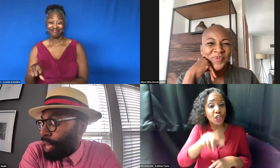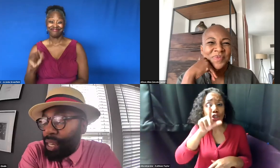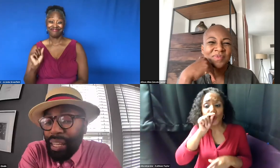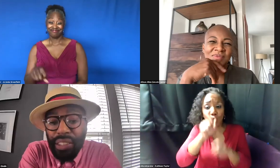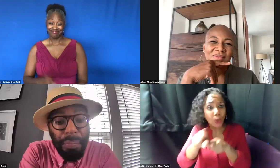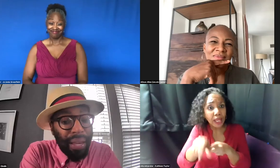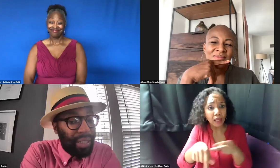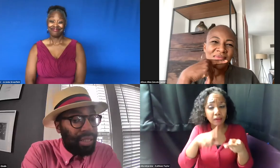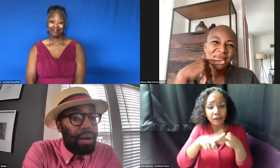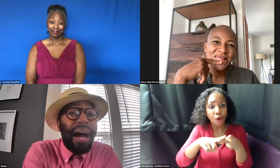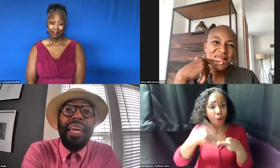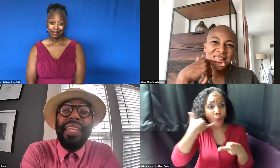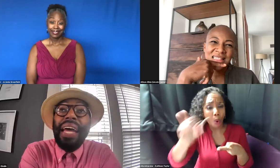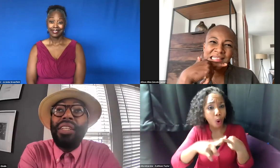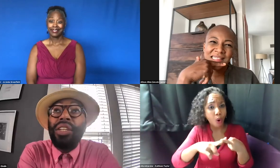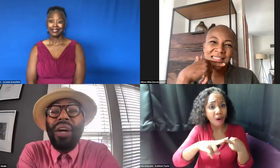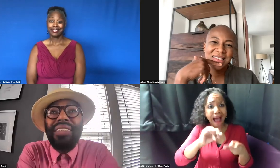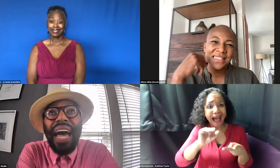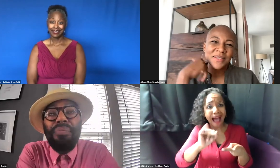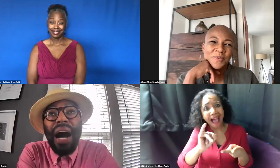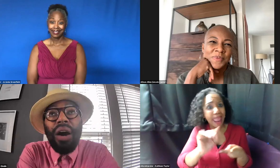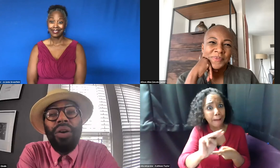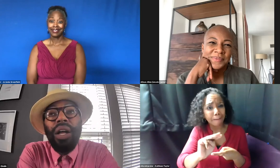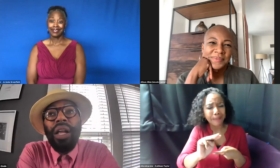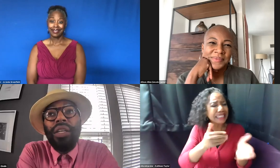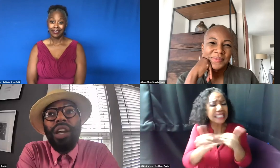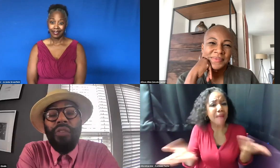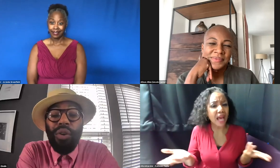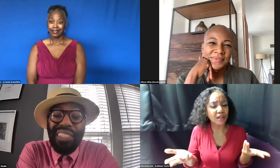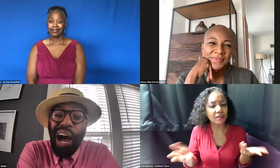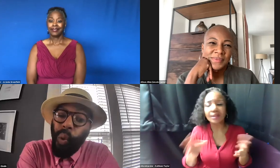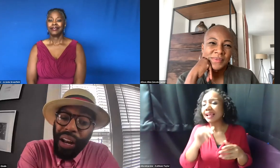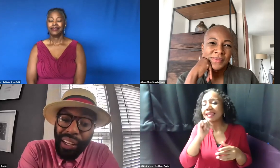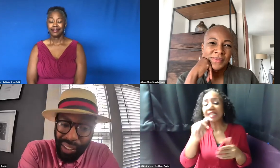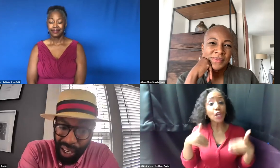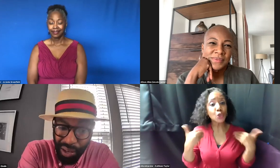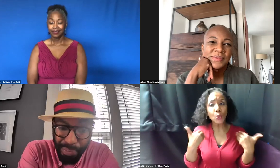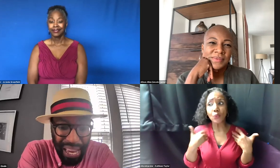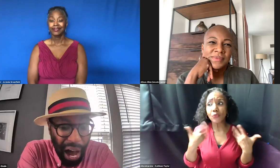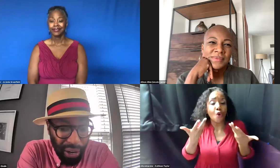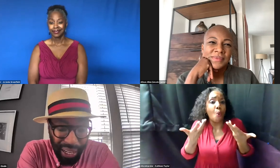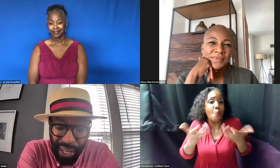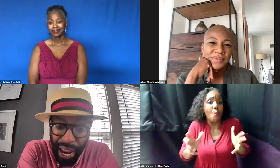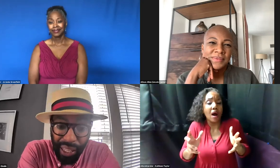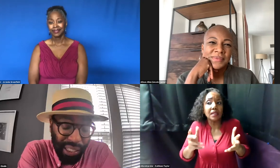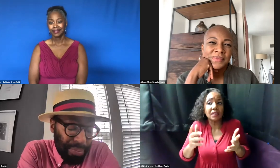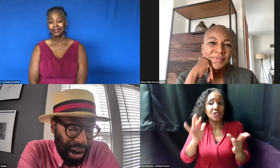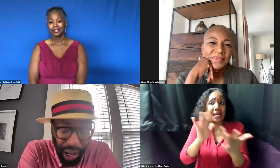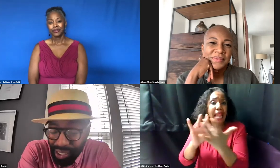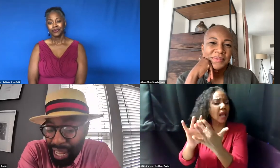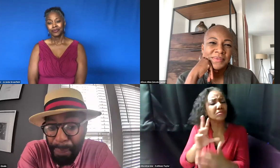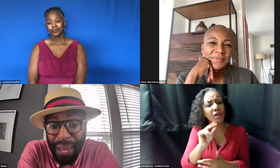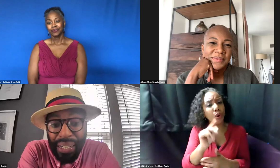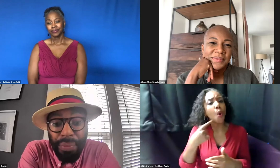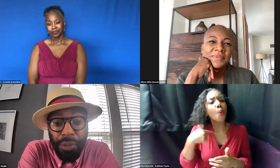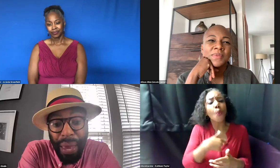them, instant message them. I think that, you know, it's not about young folks not wanting to be out and connect. It's about